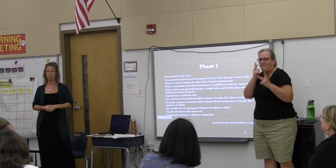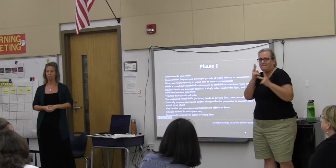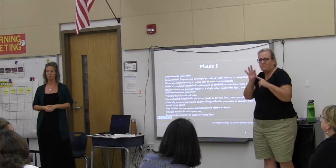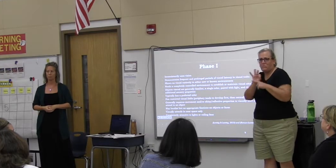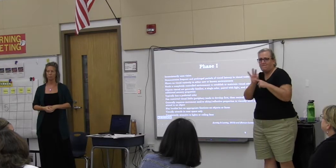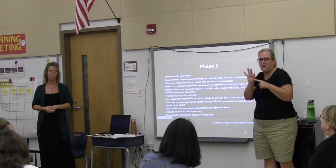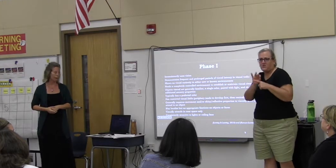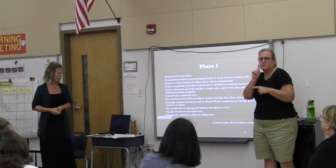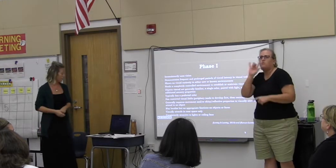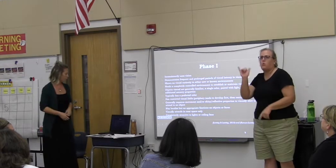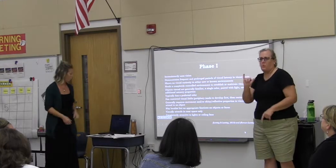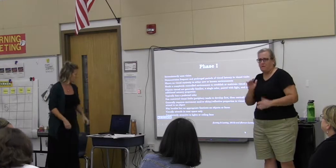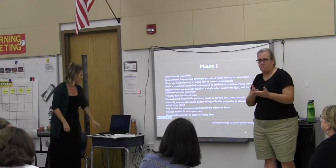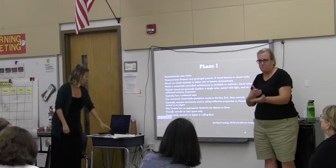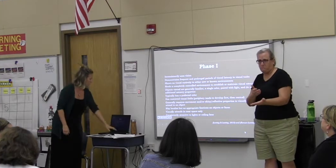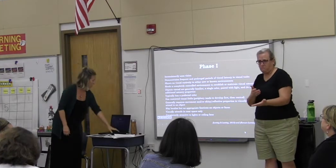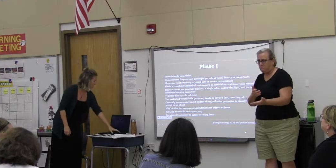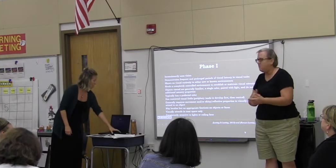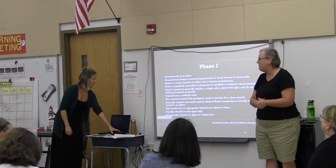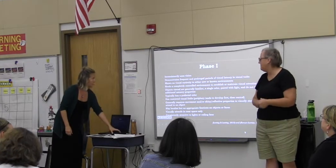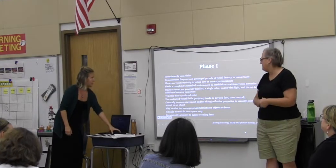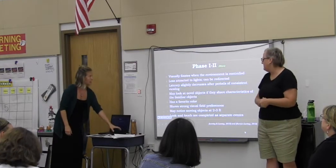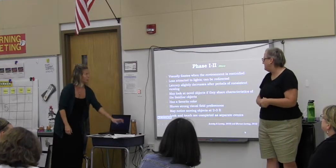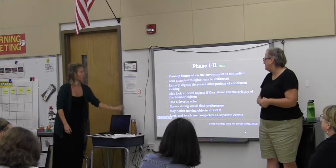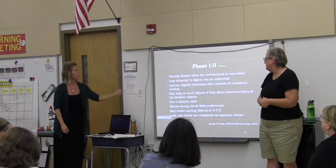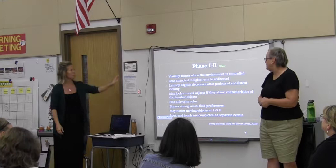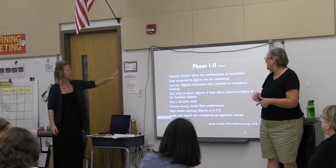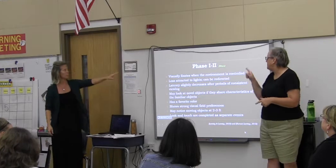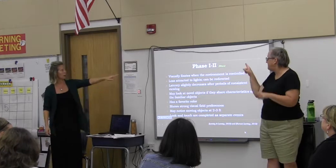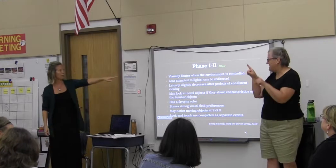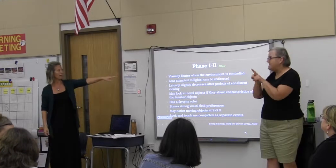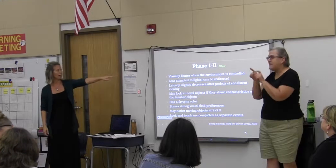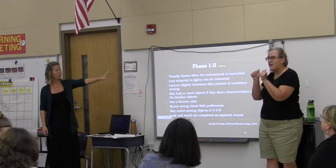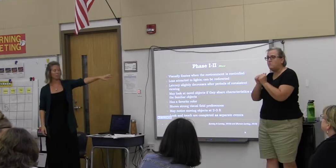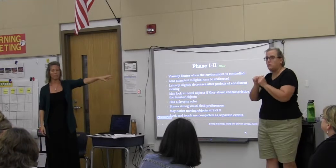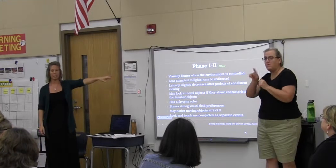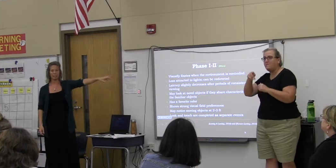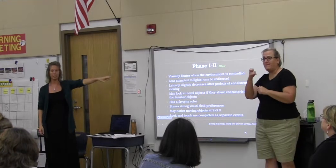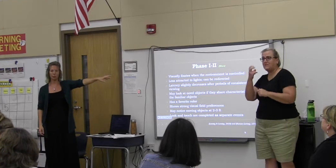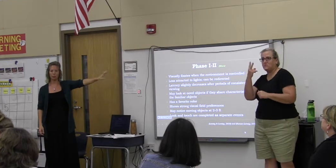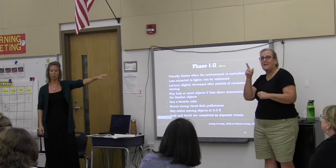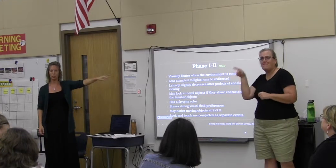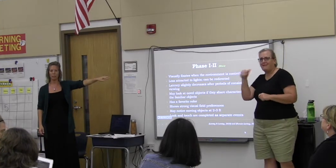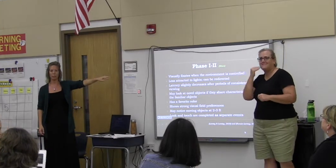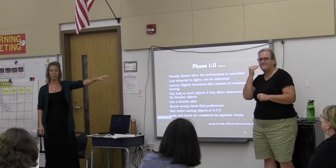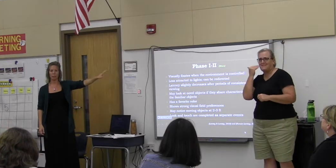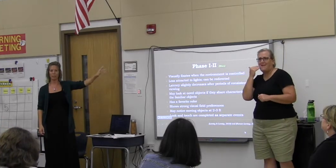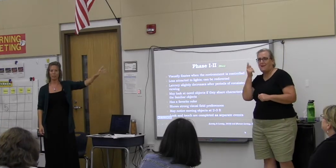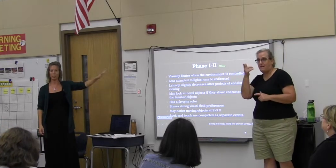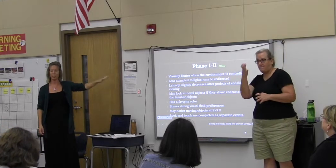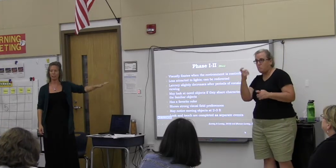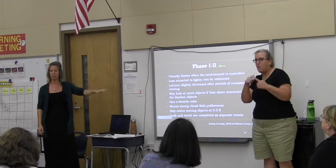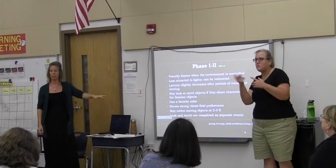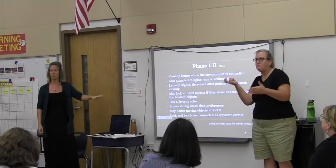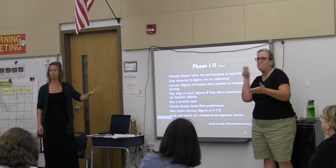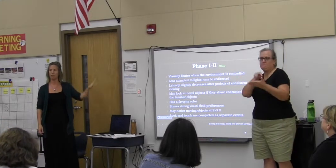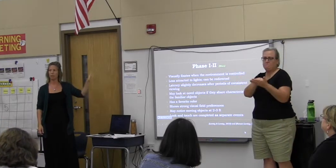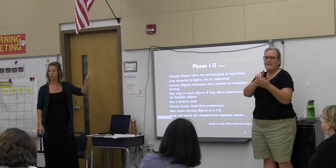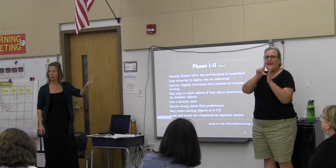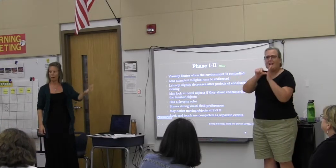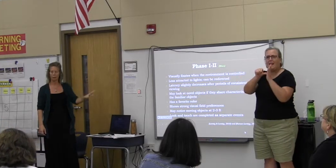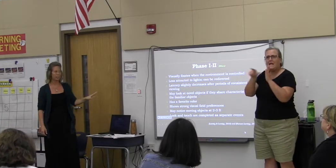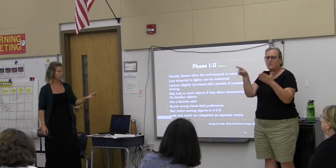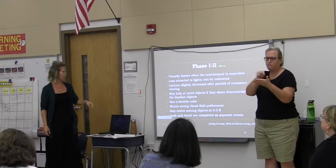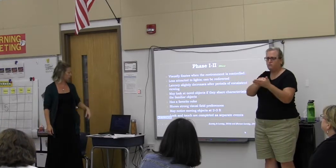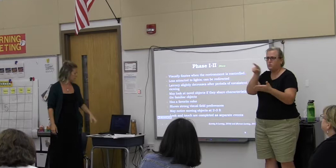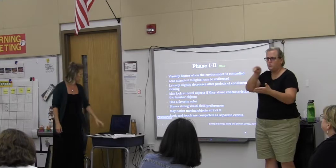like. Okay? So I did this on this part right here. I put Stan's name, so if you guys want to go back and look later, this is round